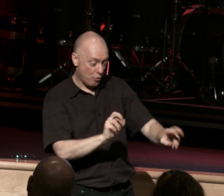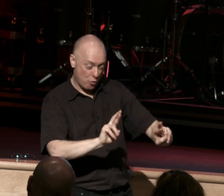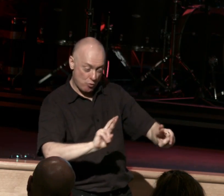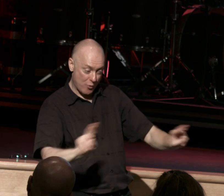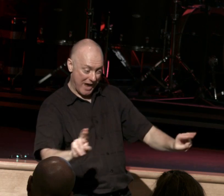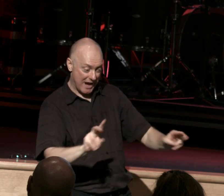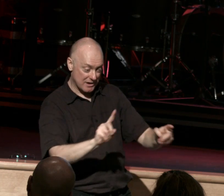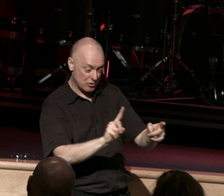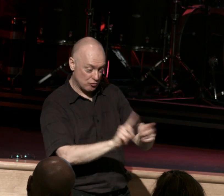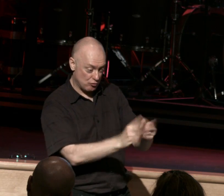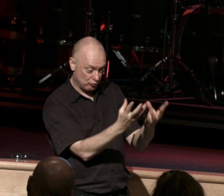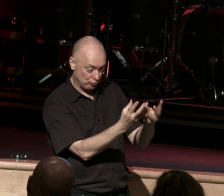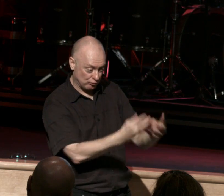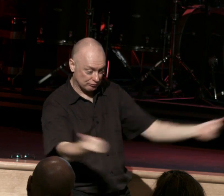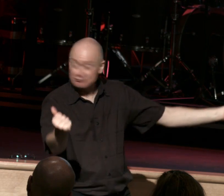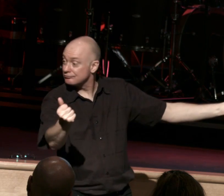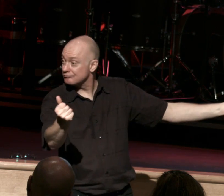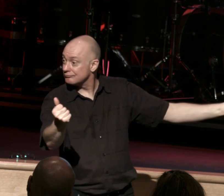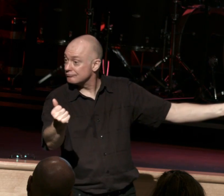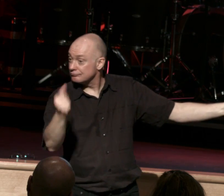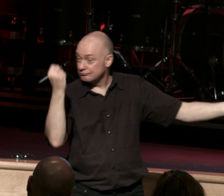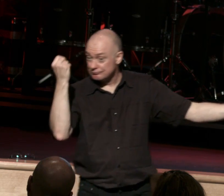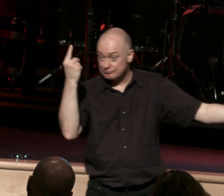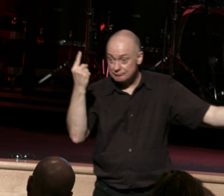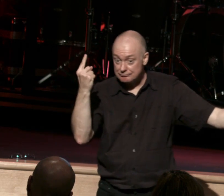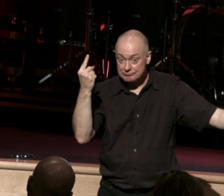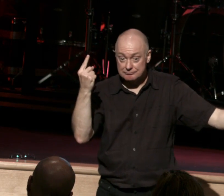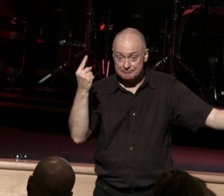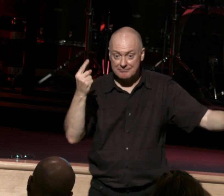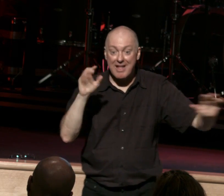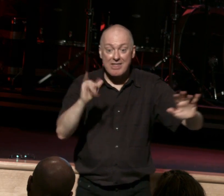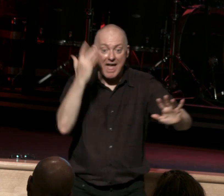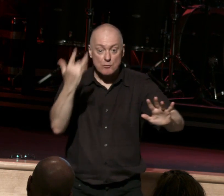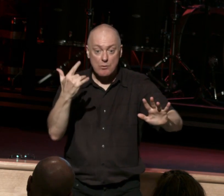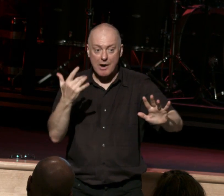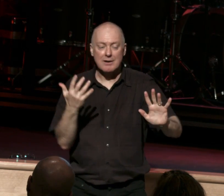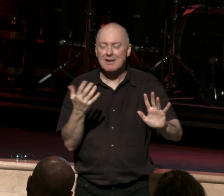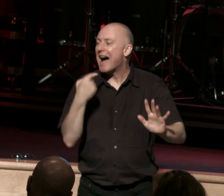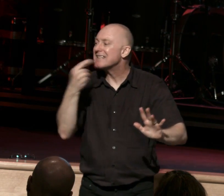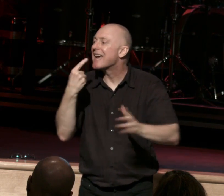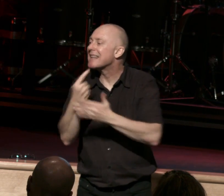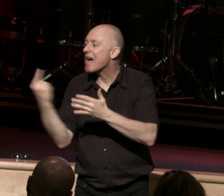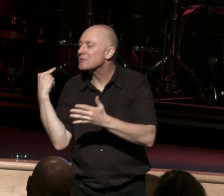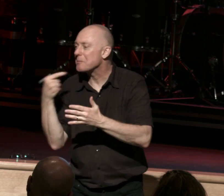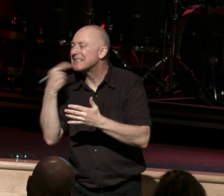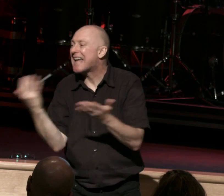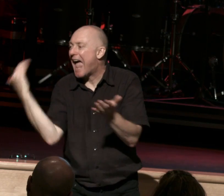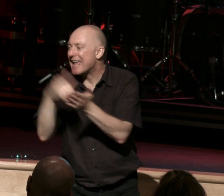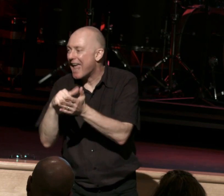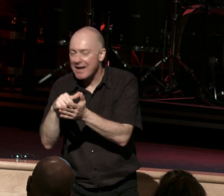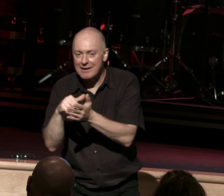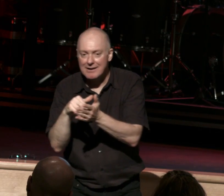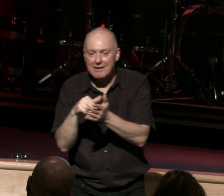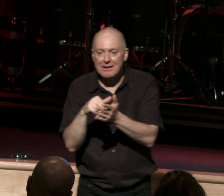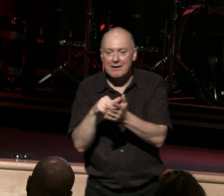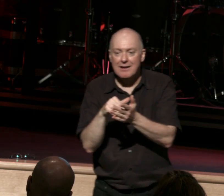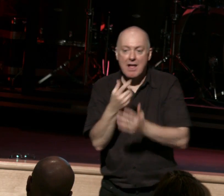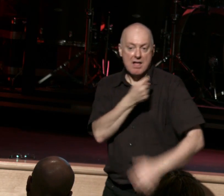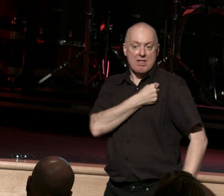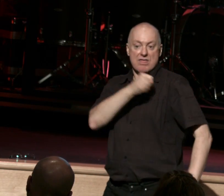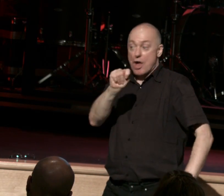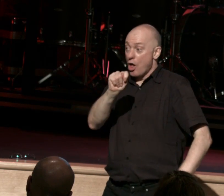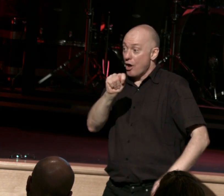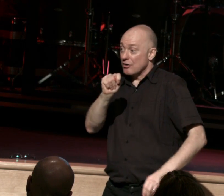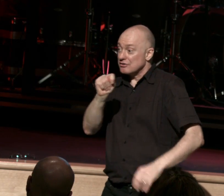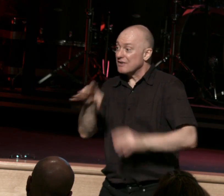old is ready to disappear as well. And now, this is why I said this last week, but I want to say it again. This is the